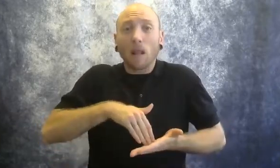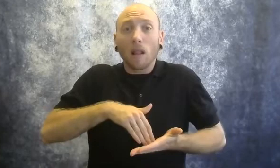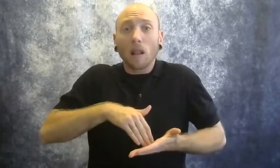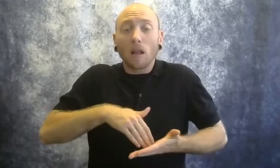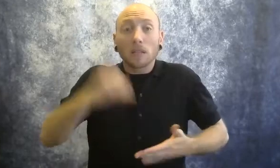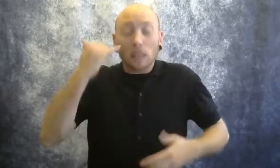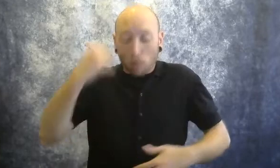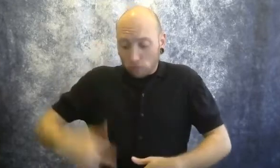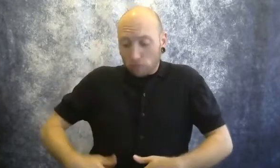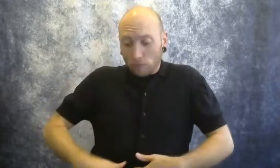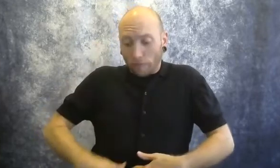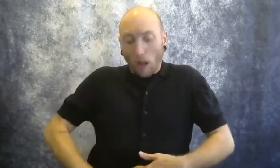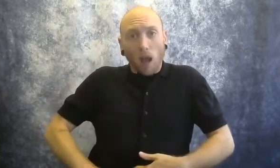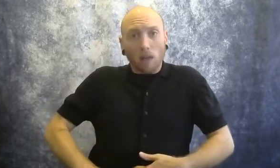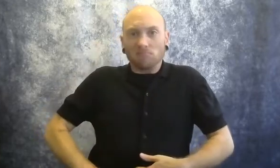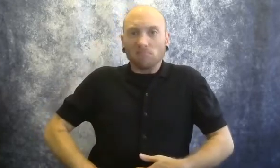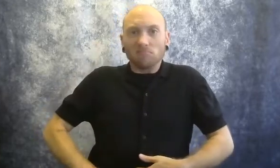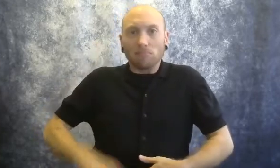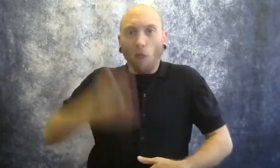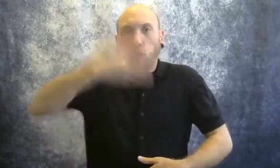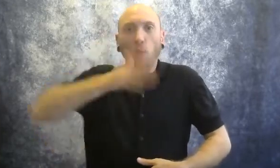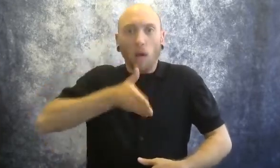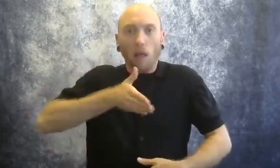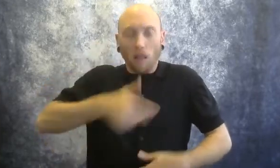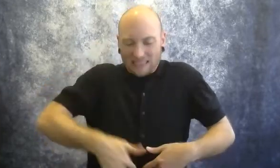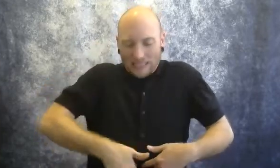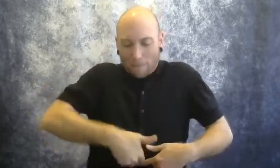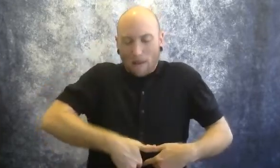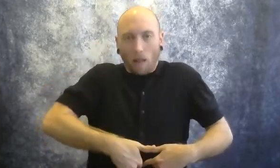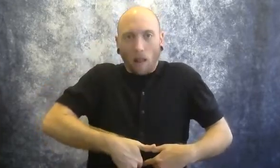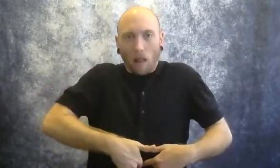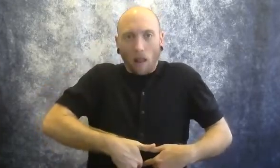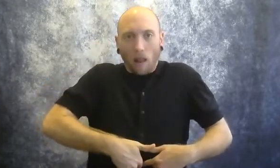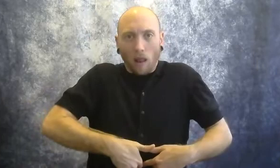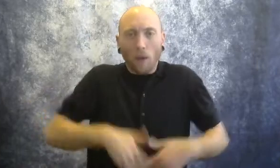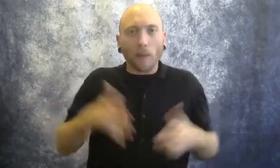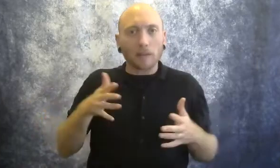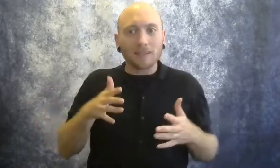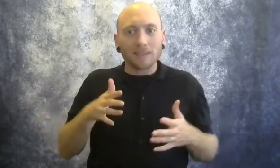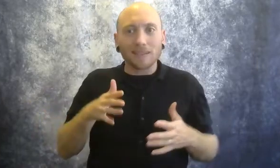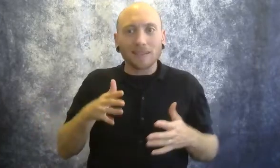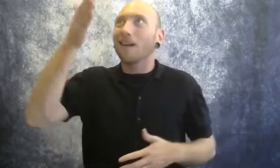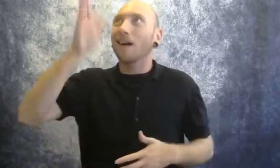it was right there in the middle. Had they cut it over there where the appendix was, they would have missed it. Seconds and